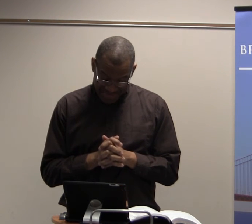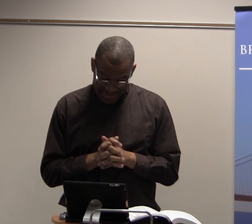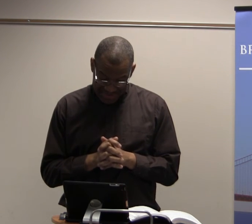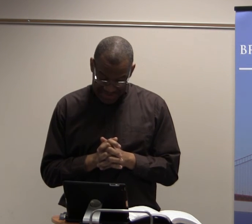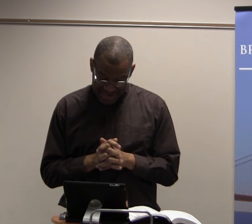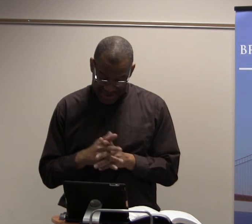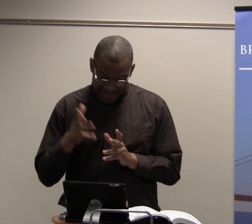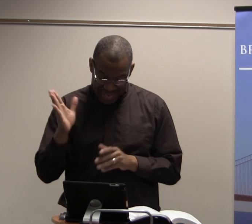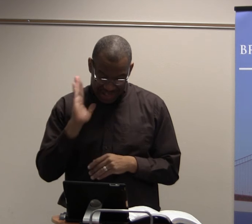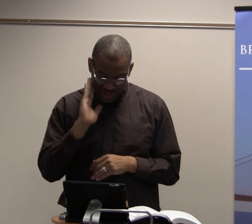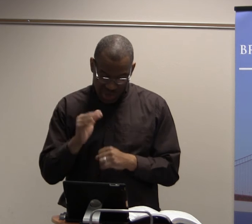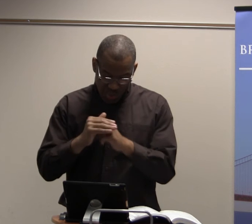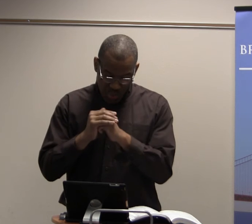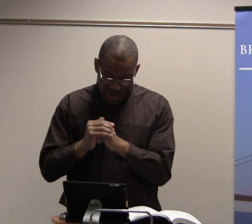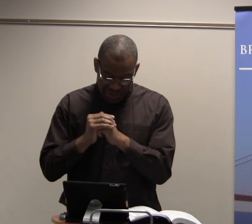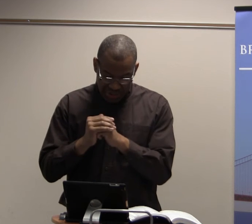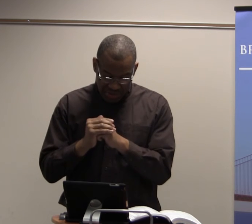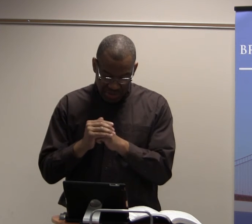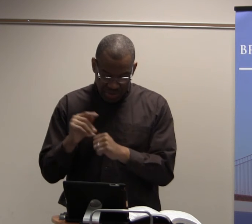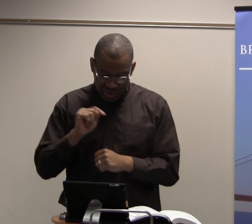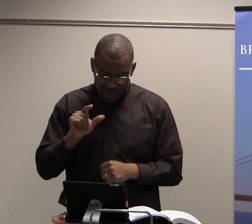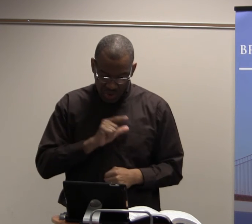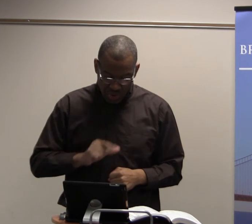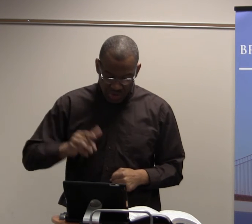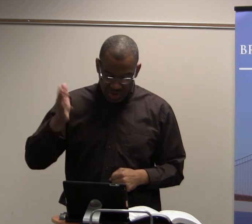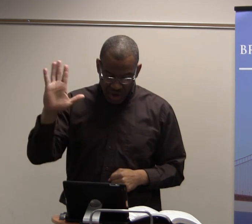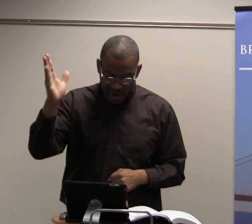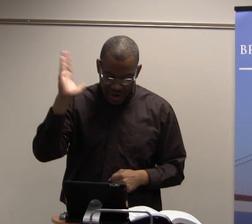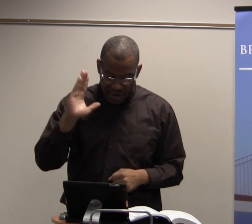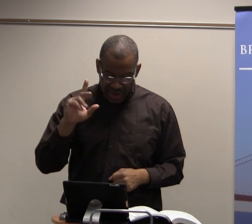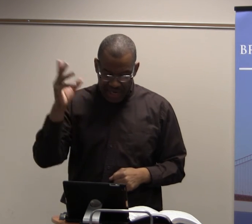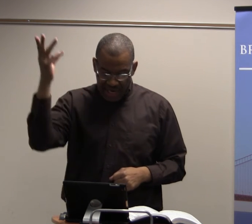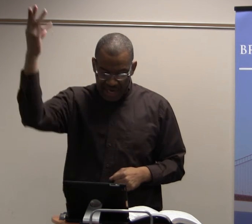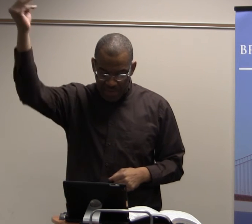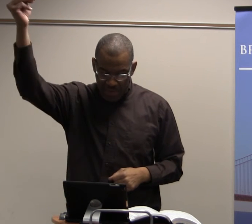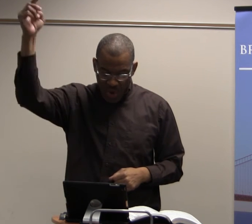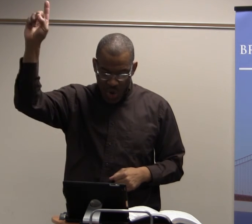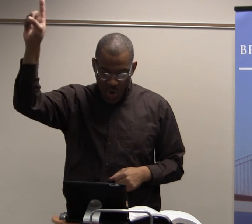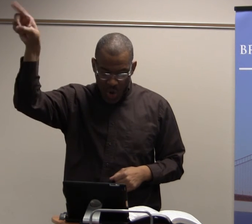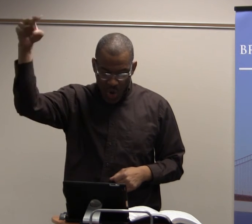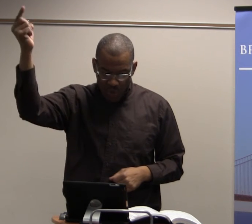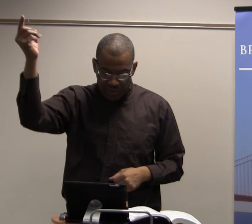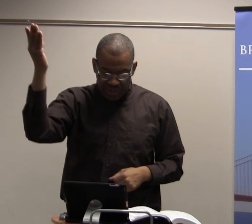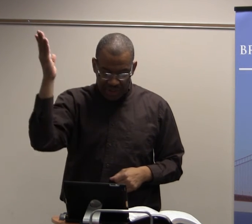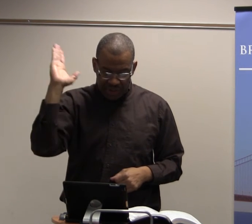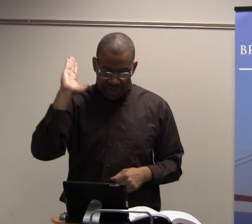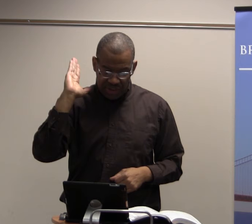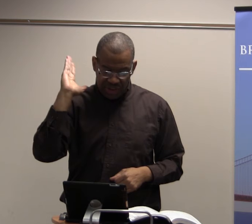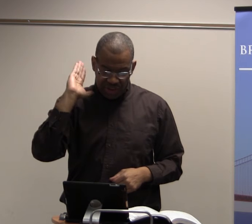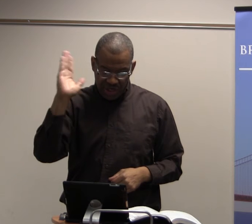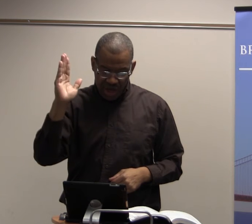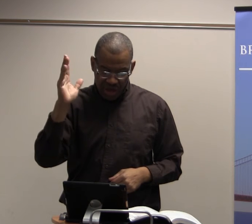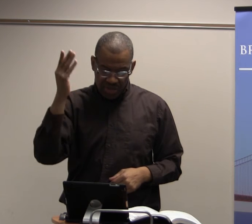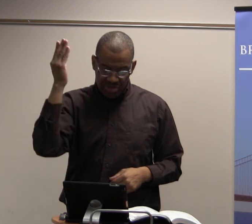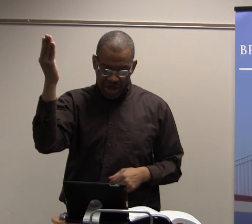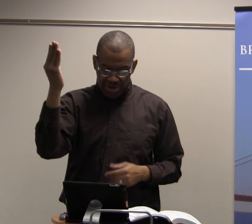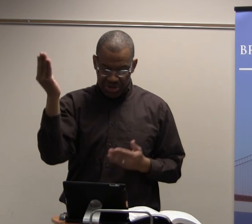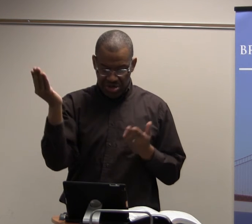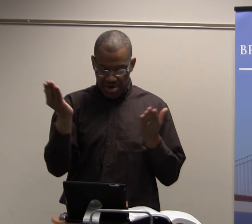He said, thou shalt worship the Lord thy God, him only shalt thou serve.